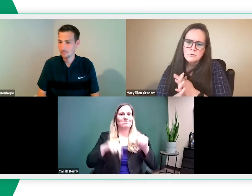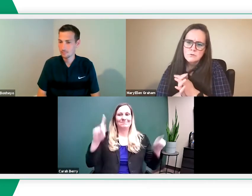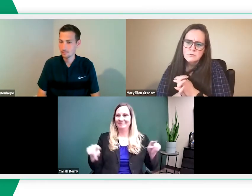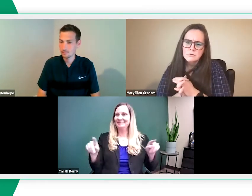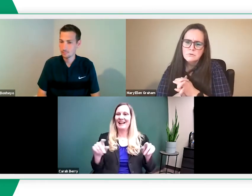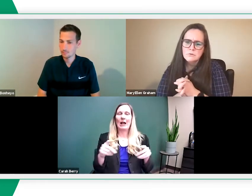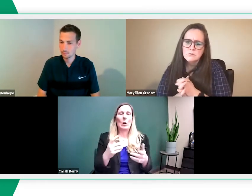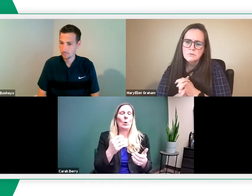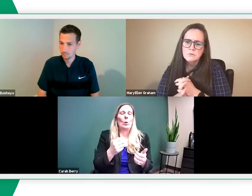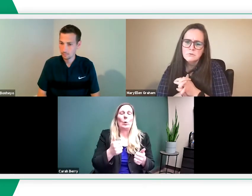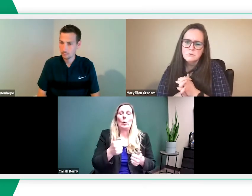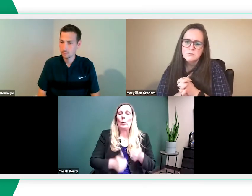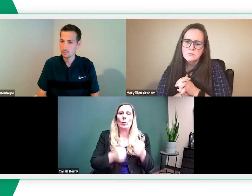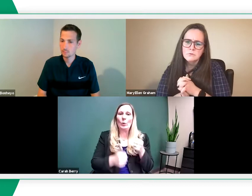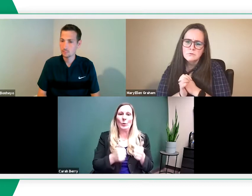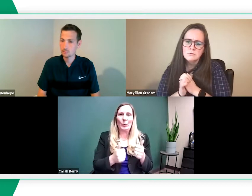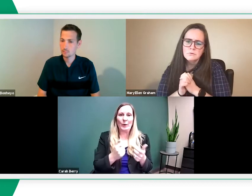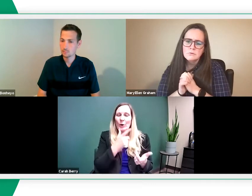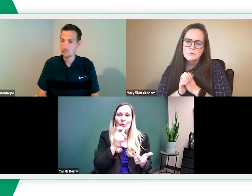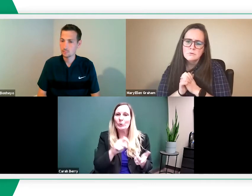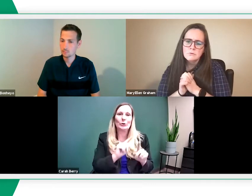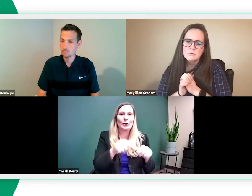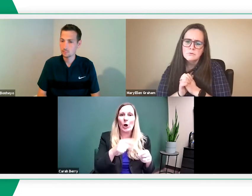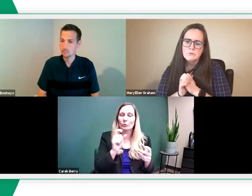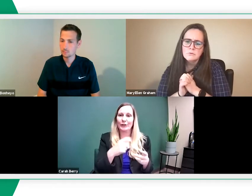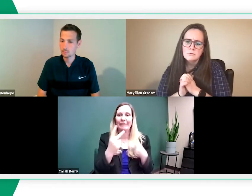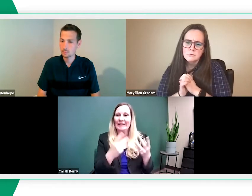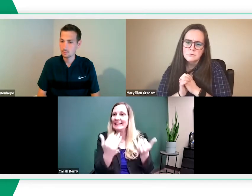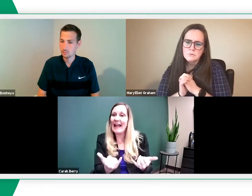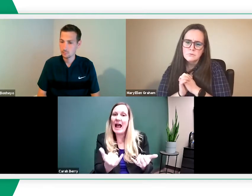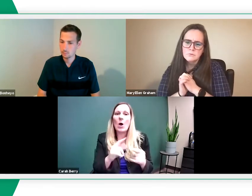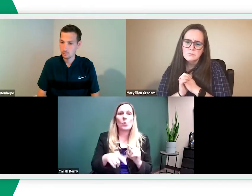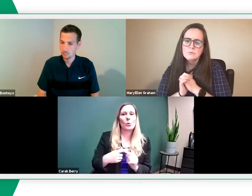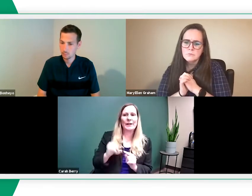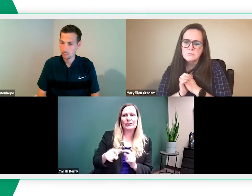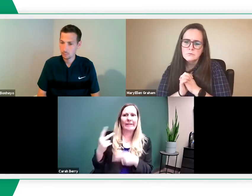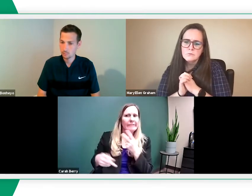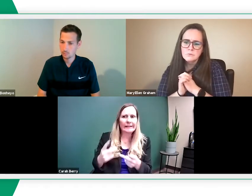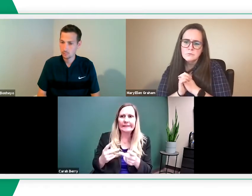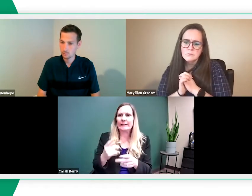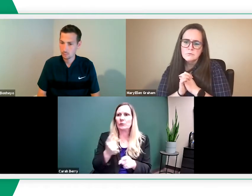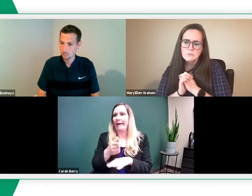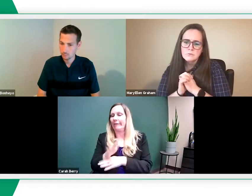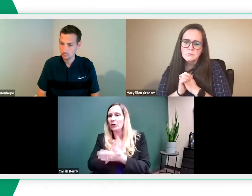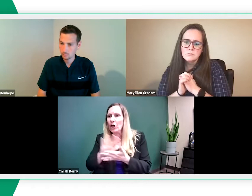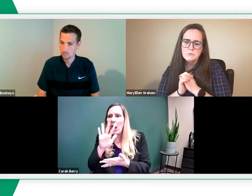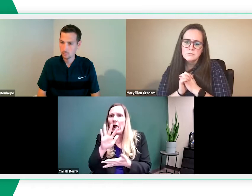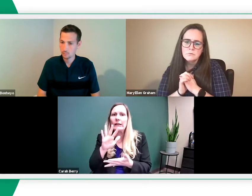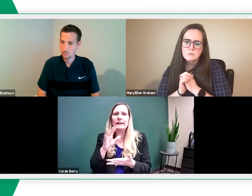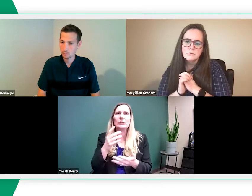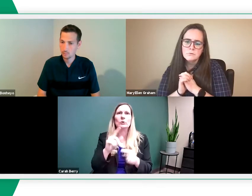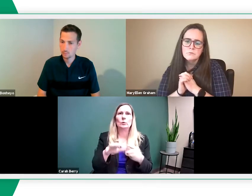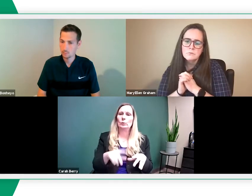Sure, this is Kara. So I've noticed that there are lots of different things. You know, who should go to, where do you